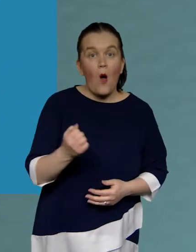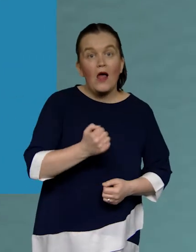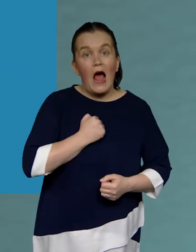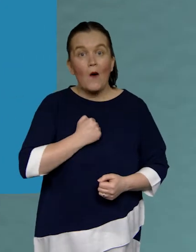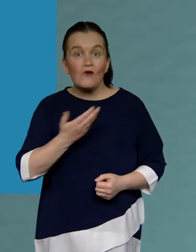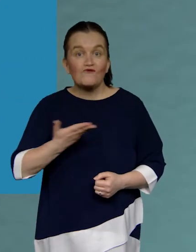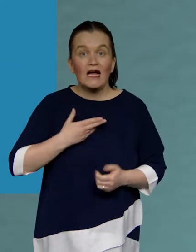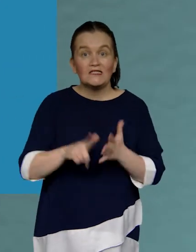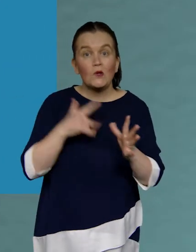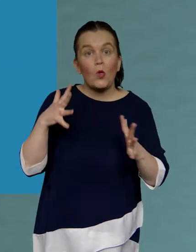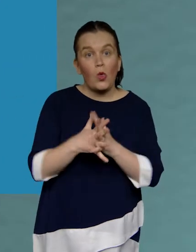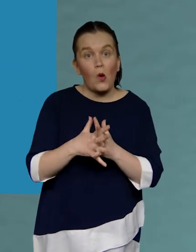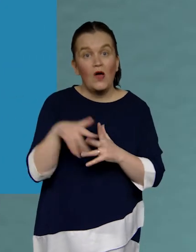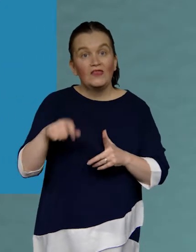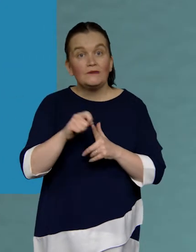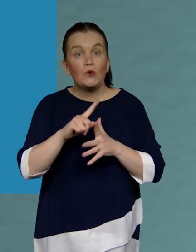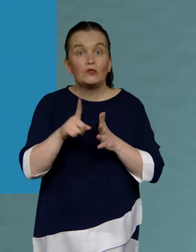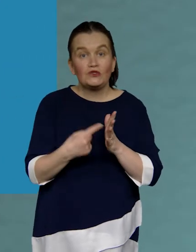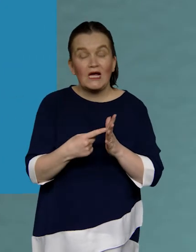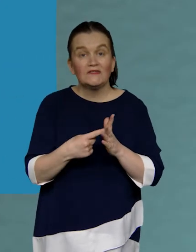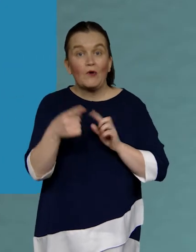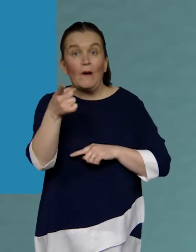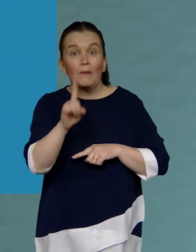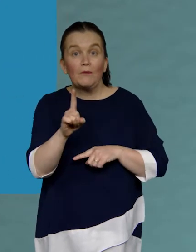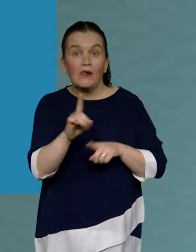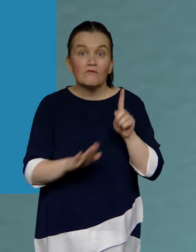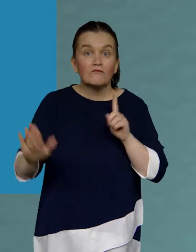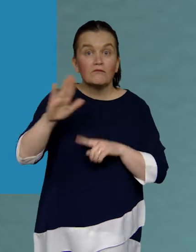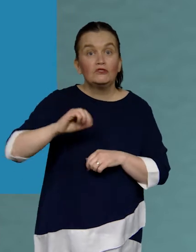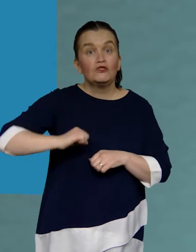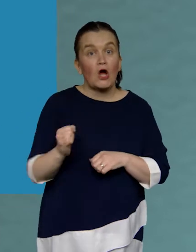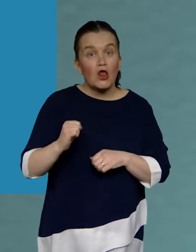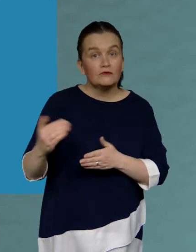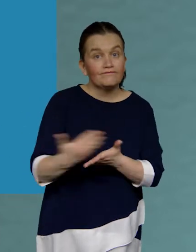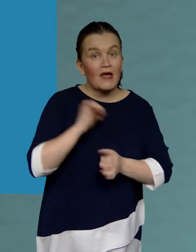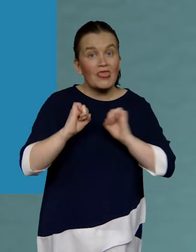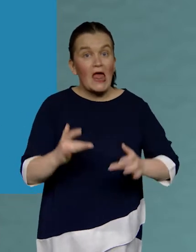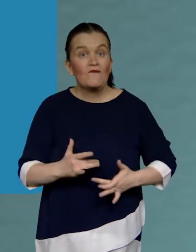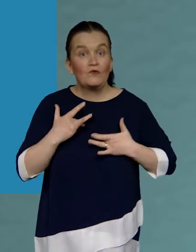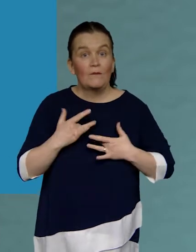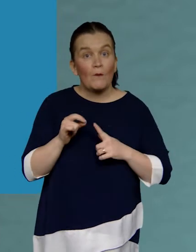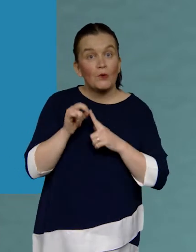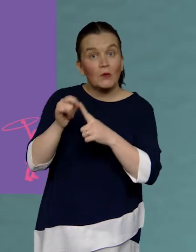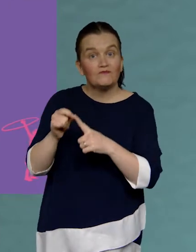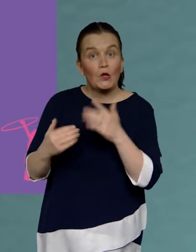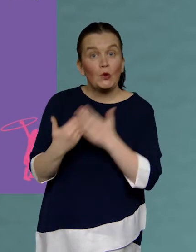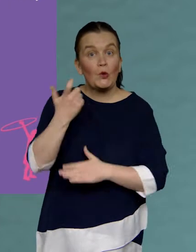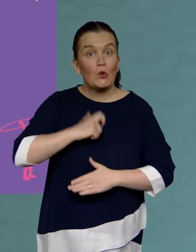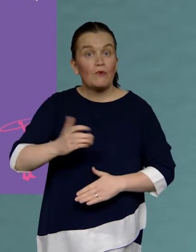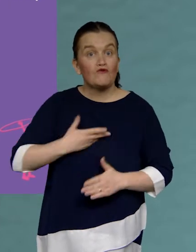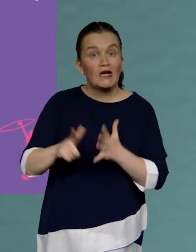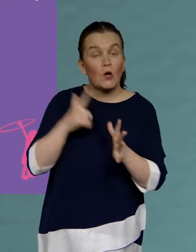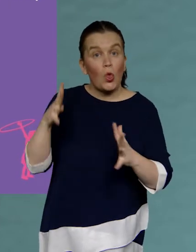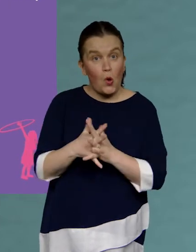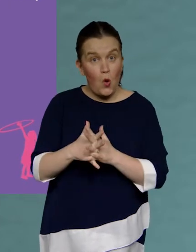All Our Rights in Law was a project to gather views from people around Scotland about proposals for a new human rights law. People's